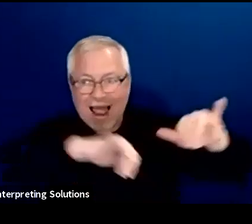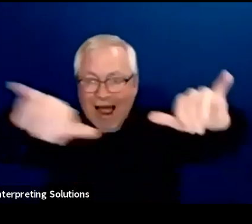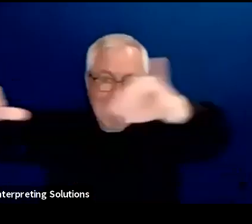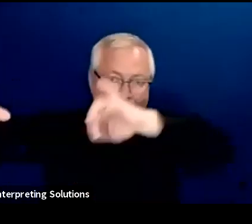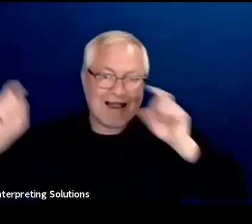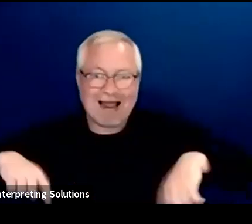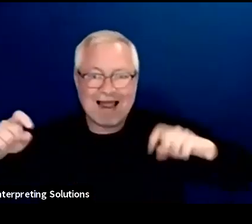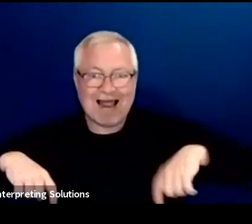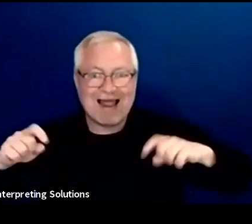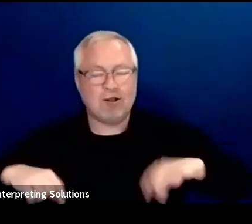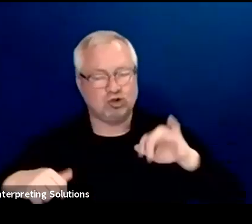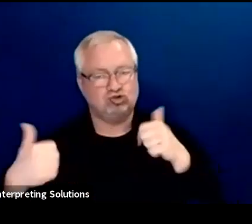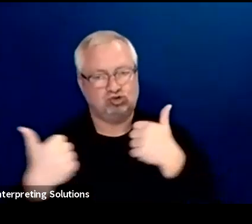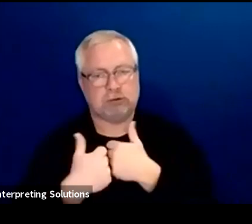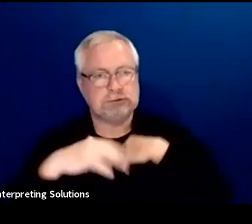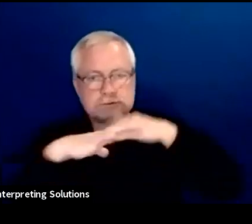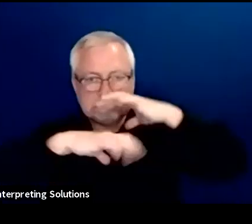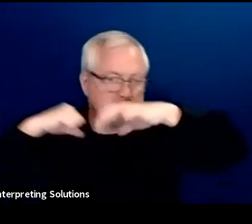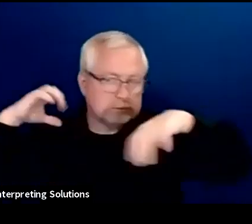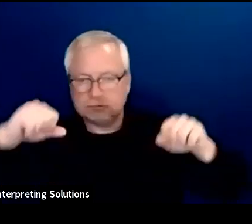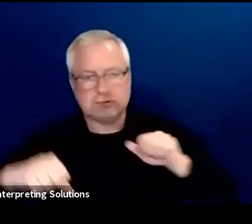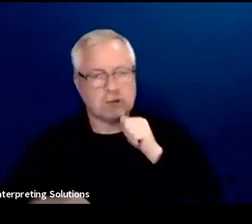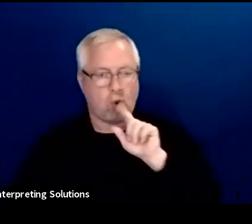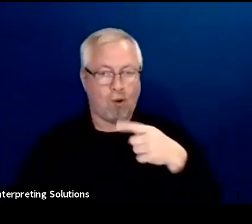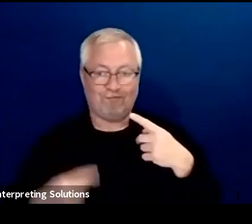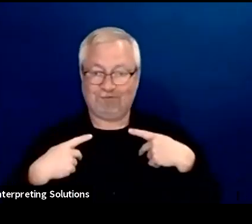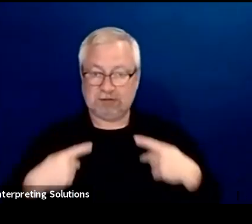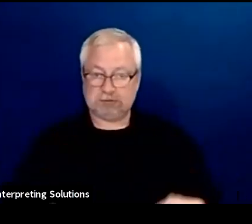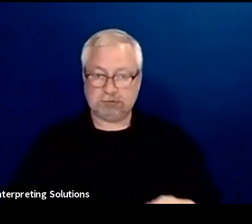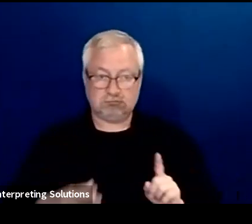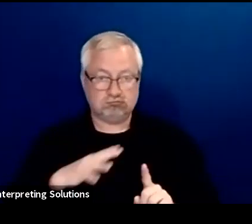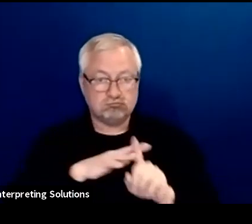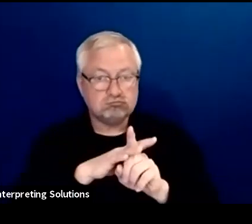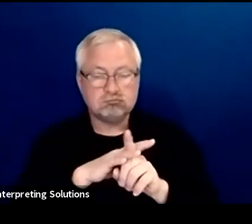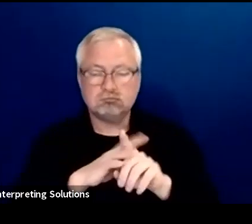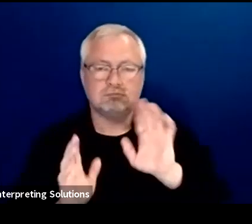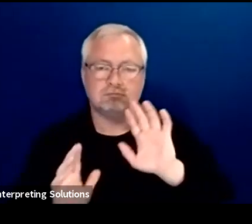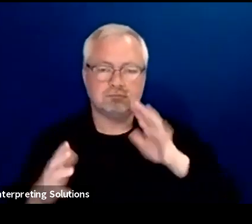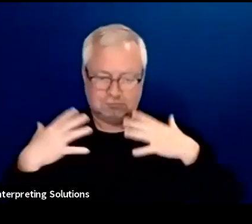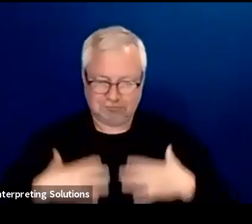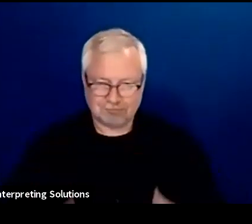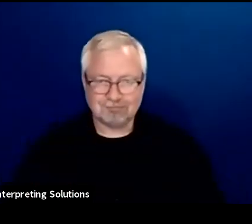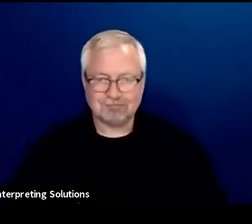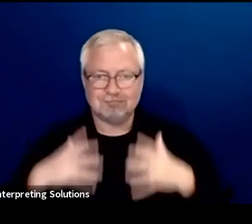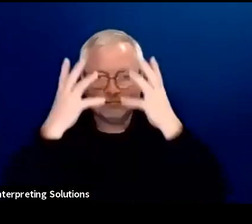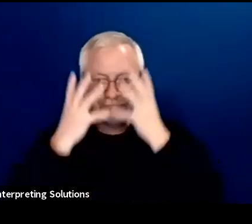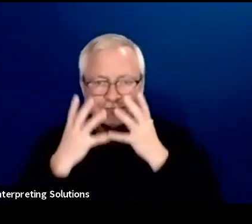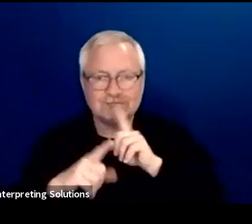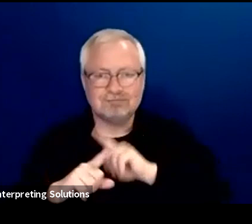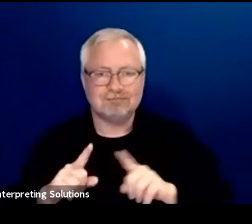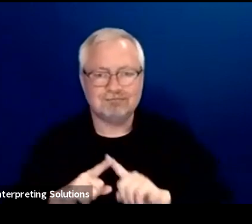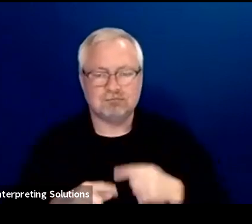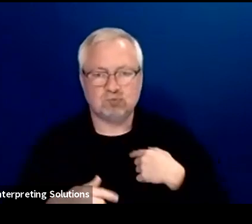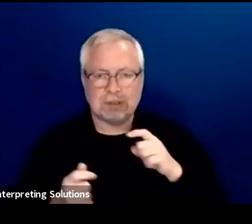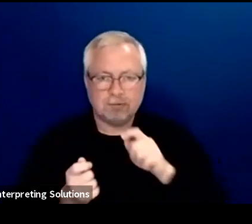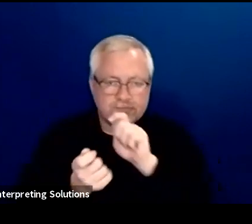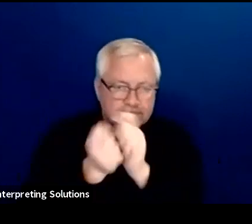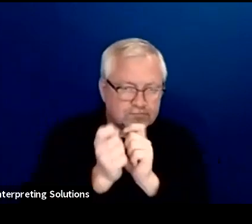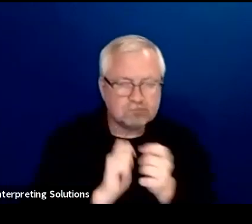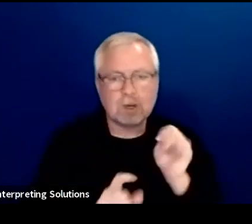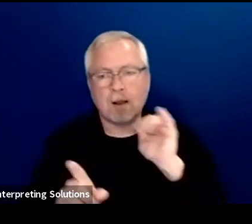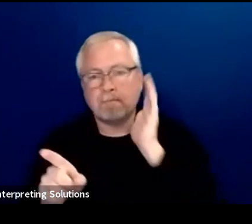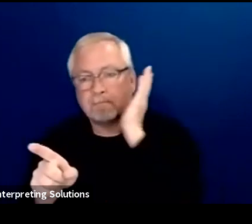just the physical plant side, or the ability to repurpose beds, which the hospitals have